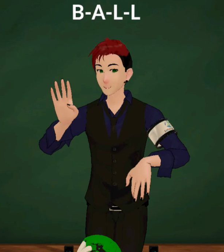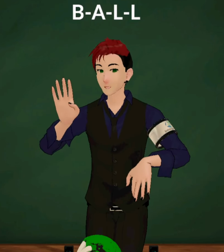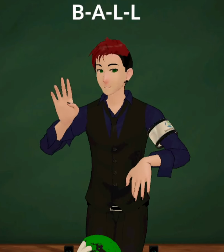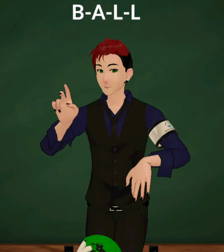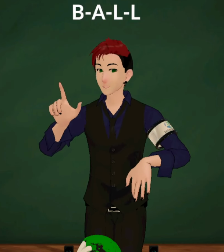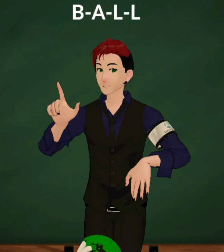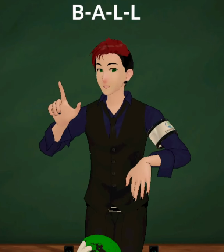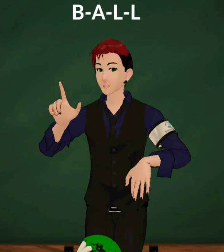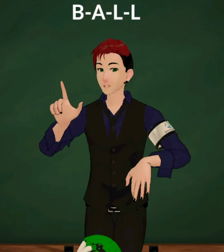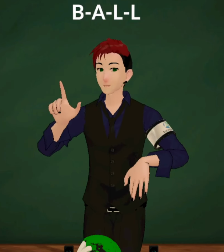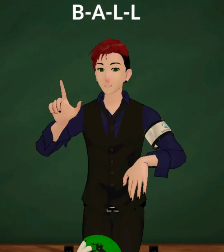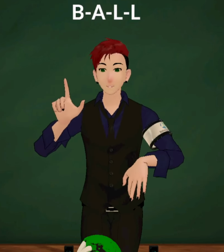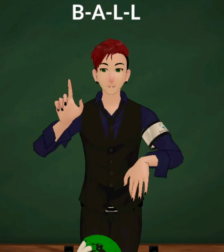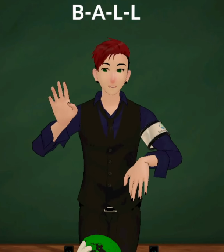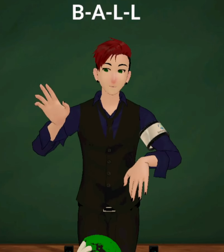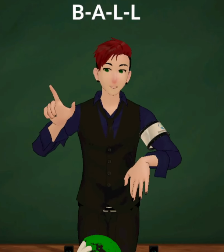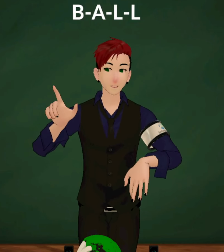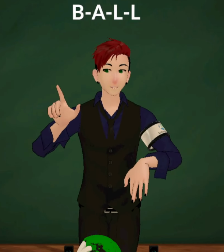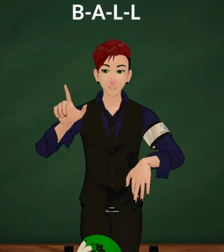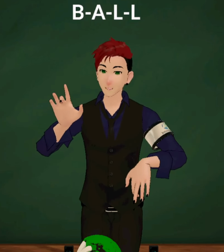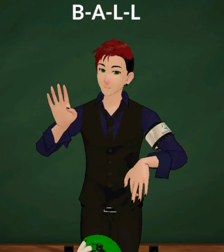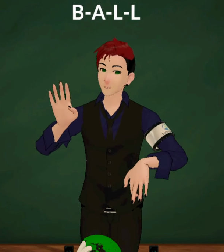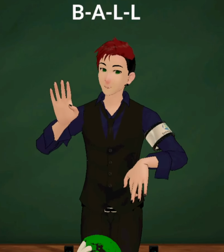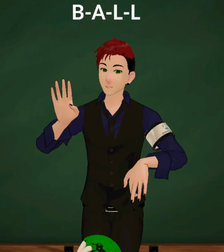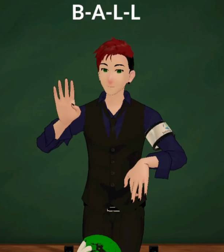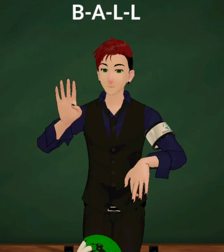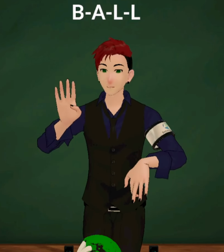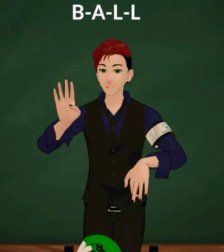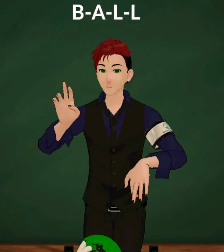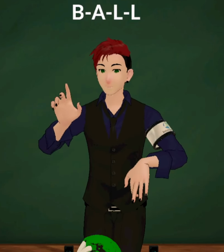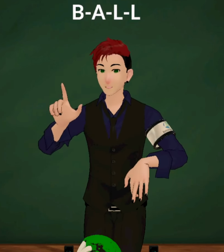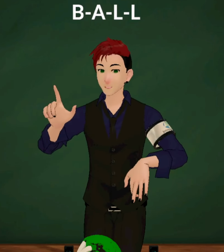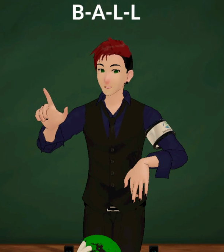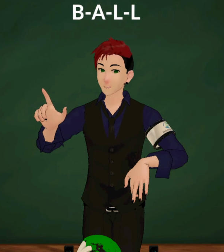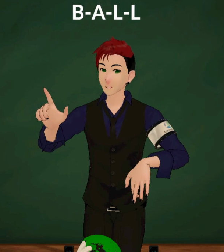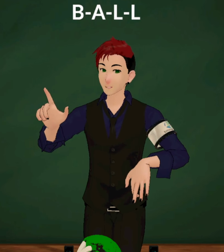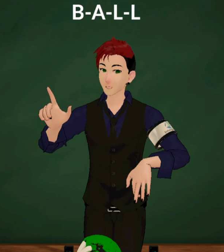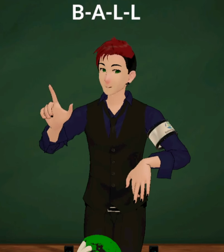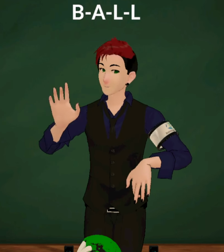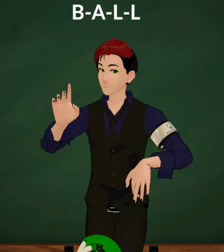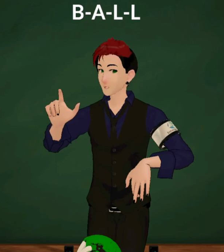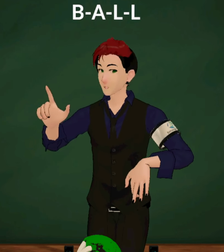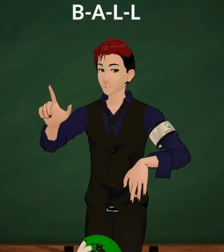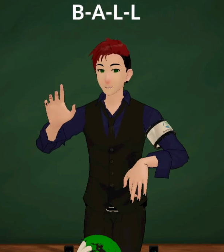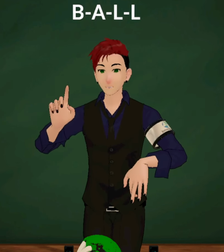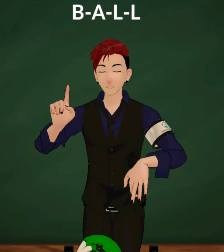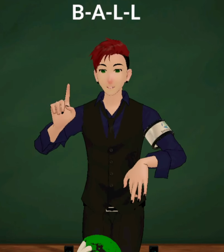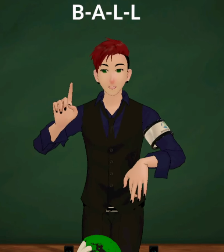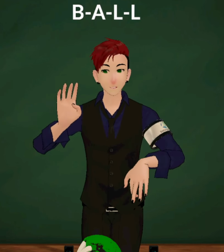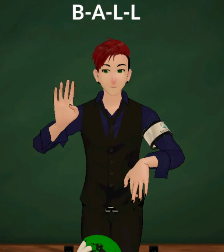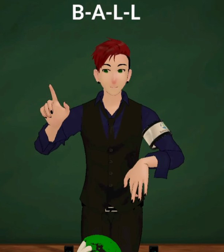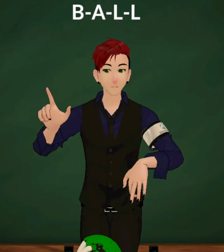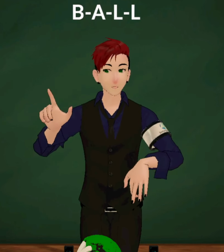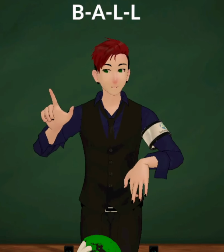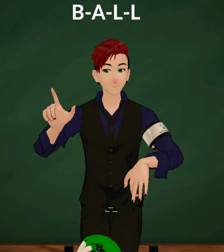going so fast, like my hands aren't even picking it up here, but it's BALL, all just really quick in one word.